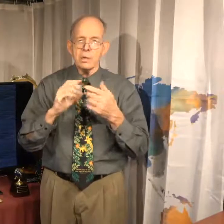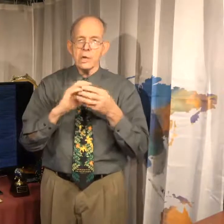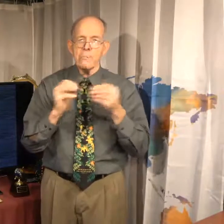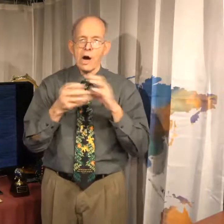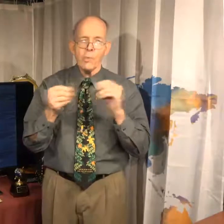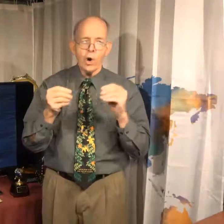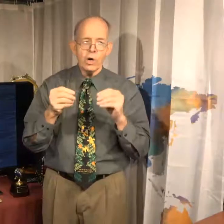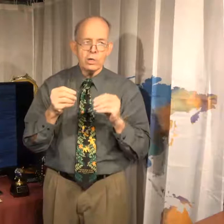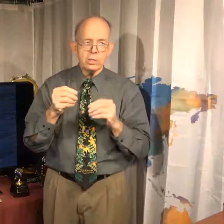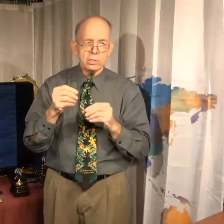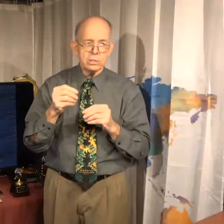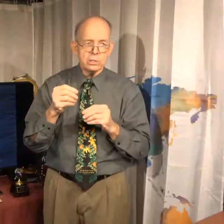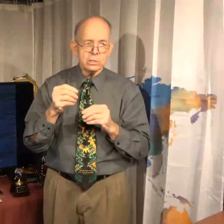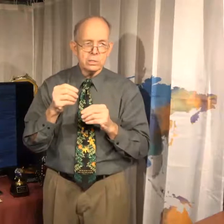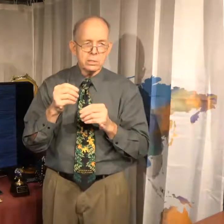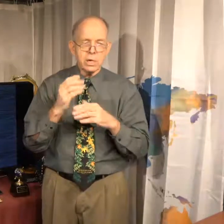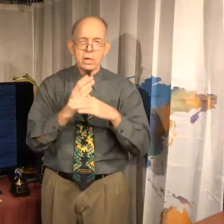The barber, the